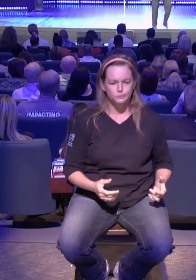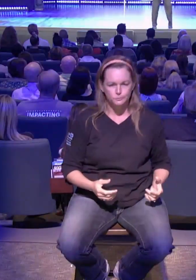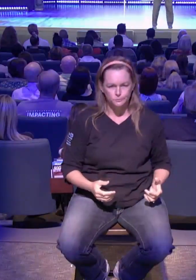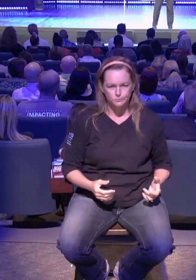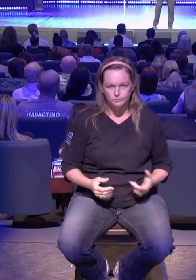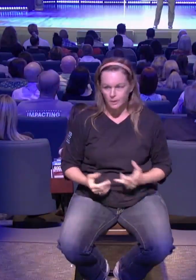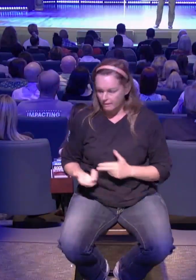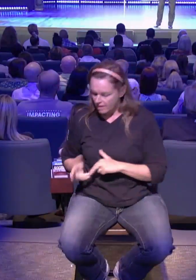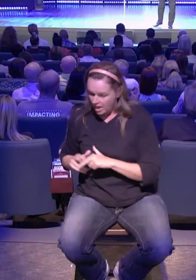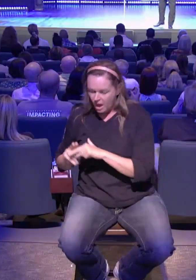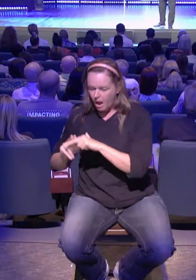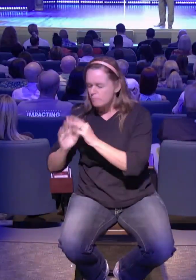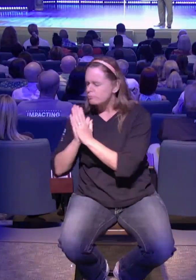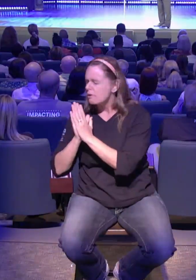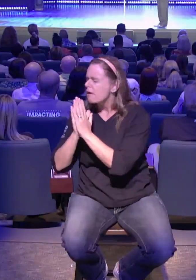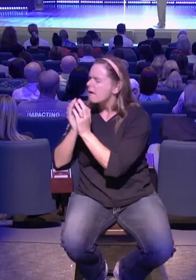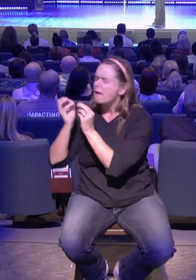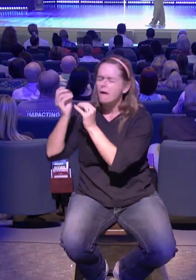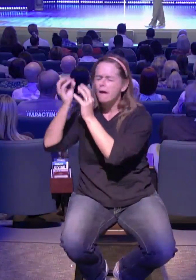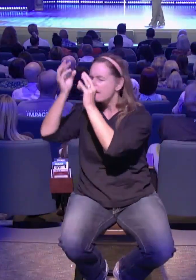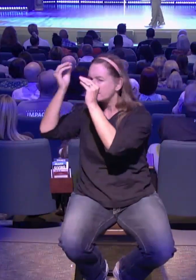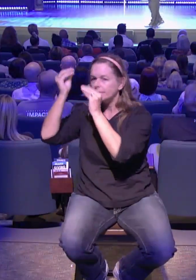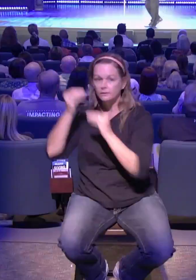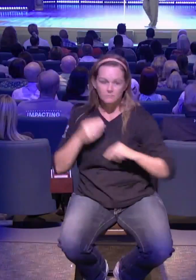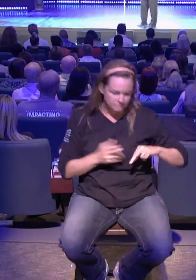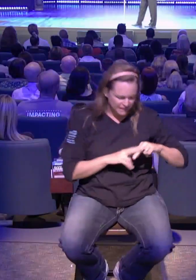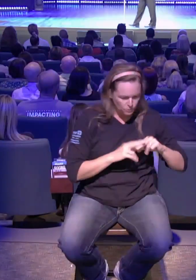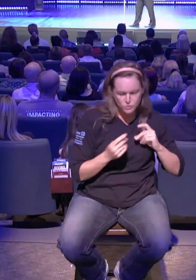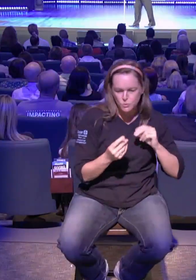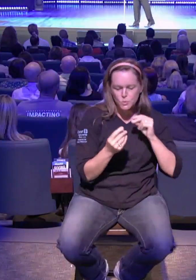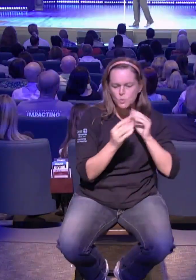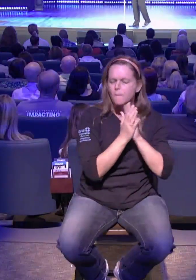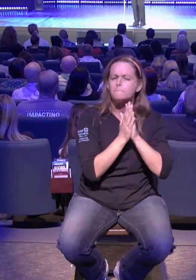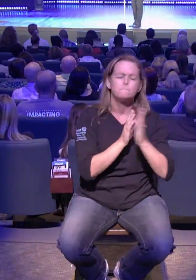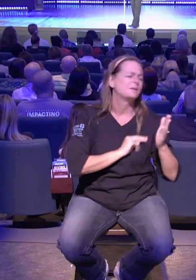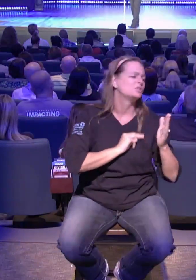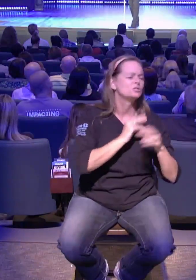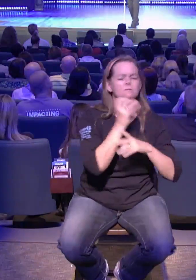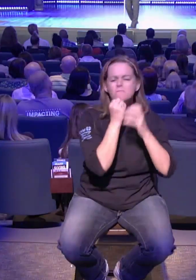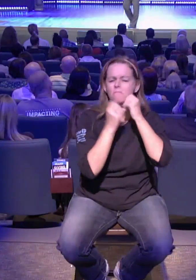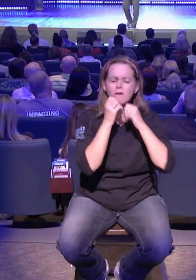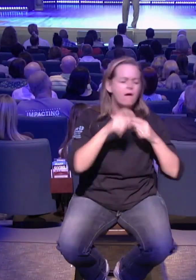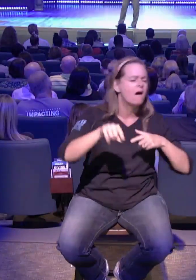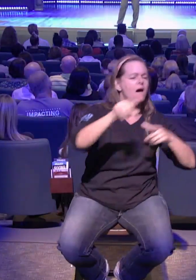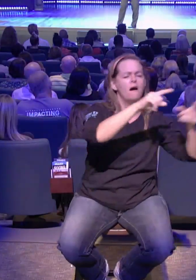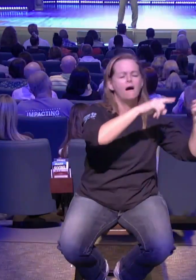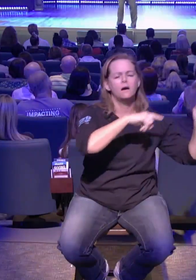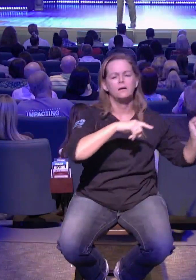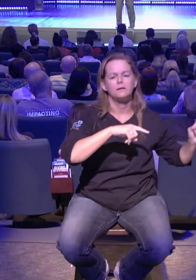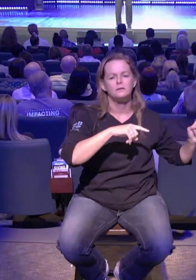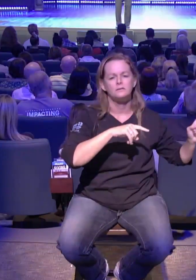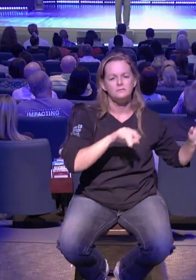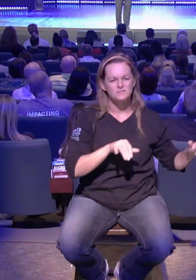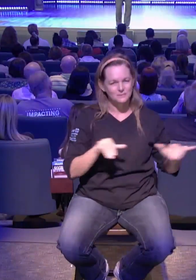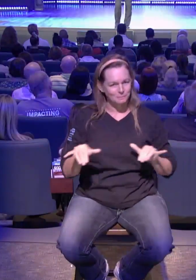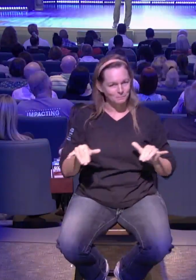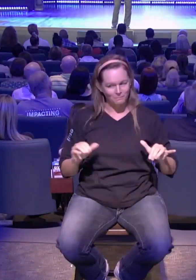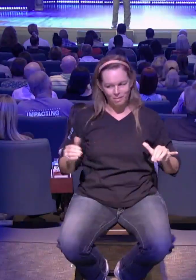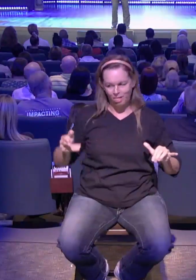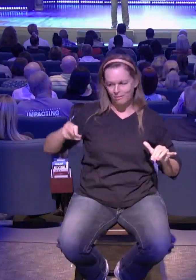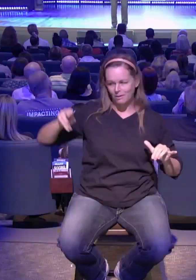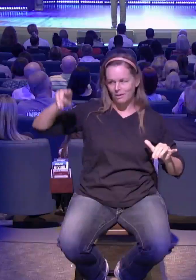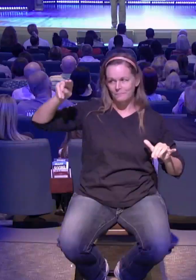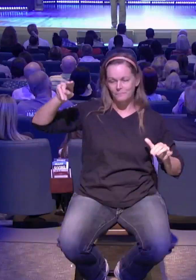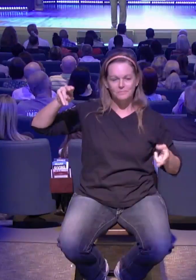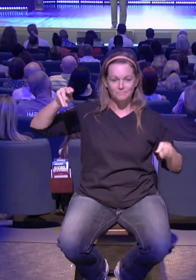when they had this encounter with the crippled man. Good things happen on the way to pray. And one of the great things that happens when you